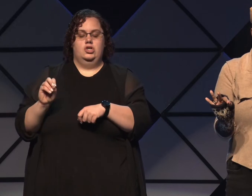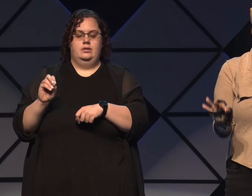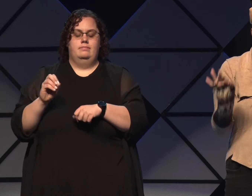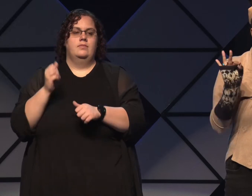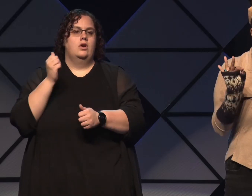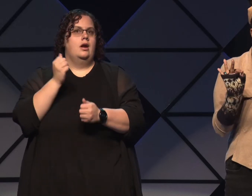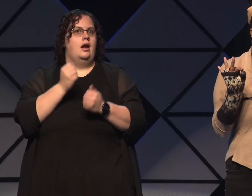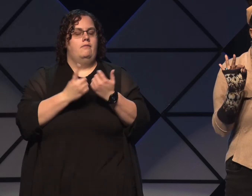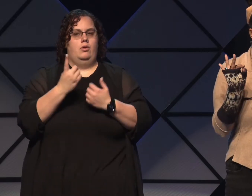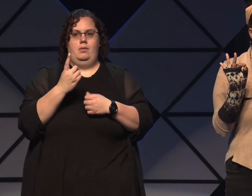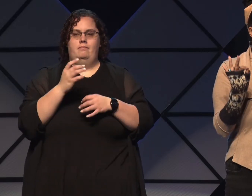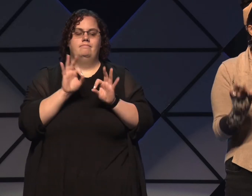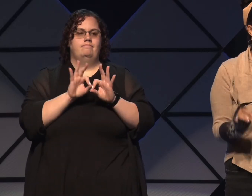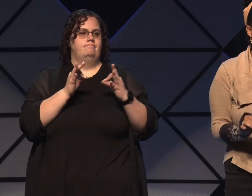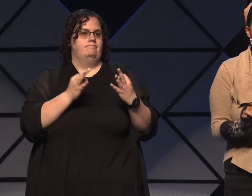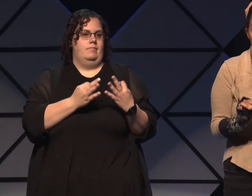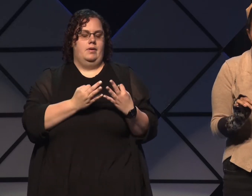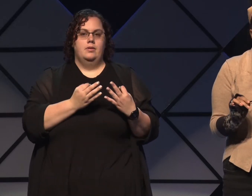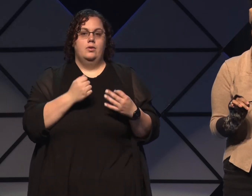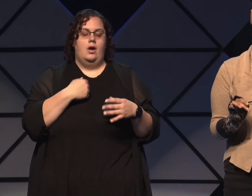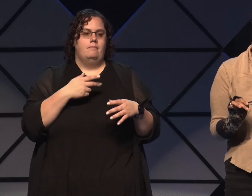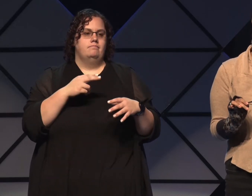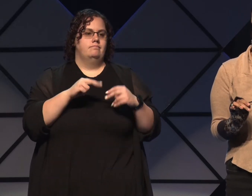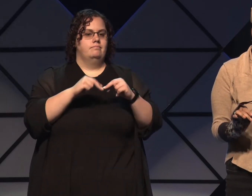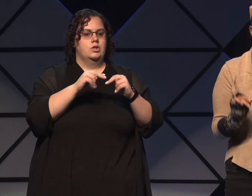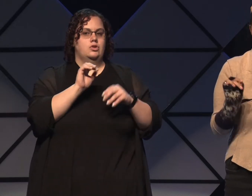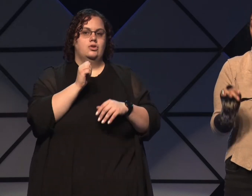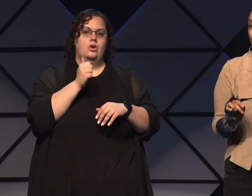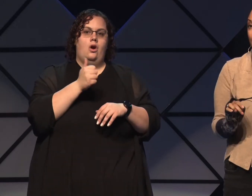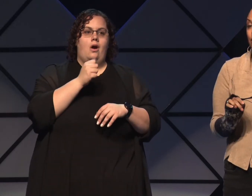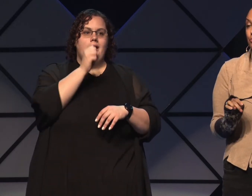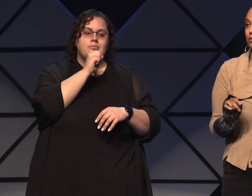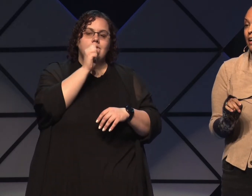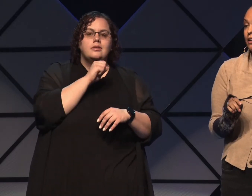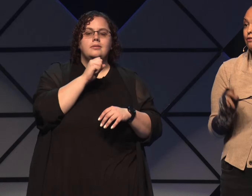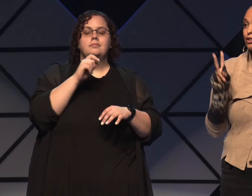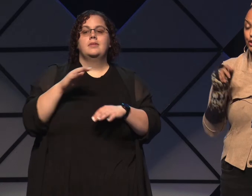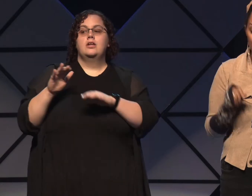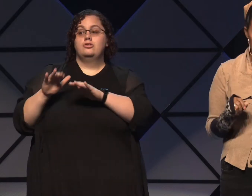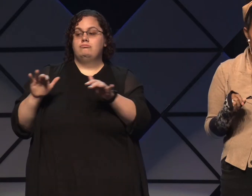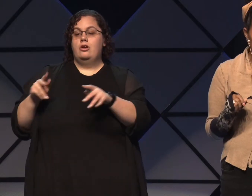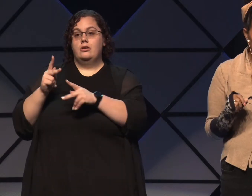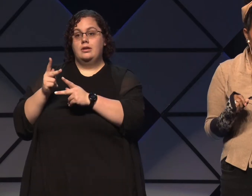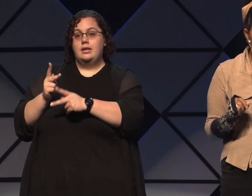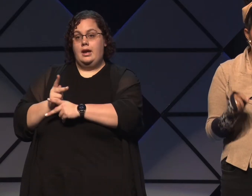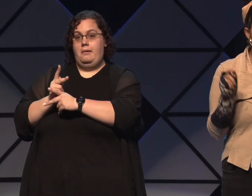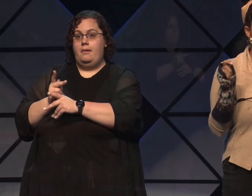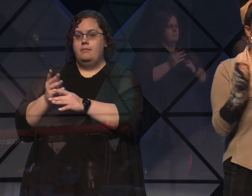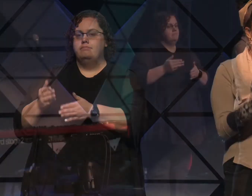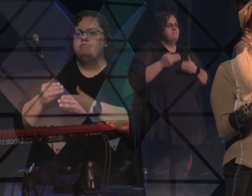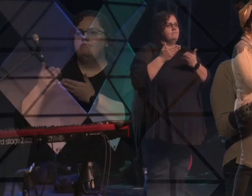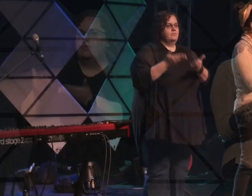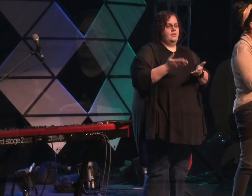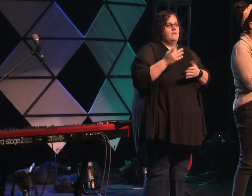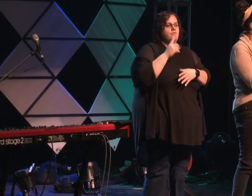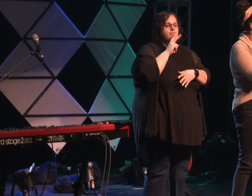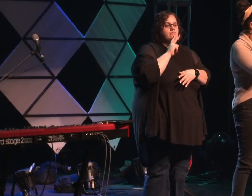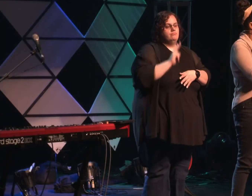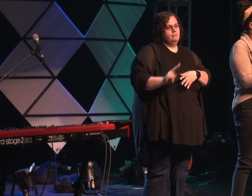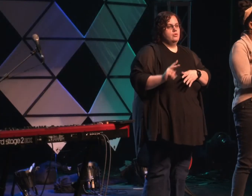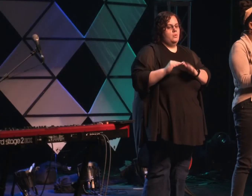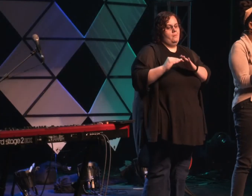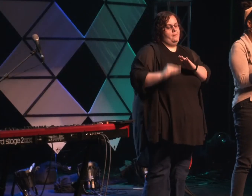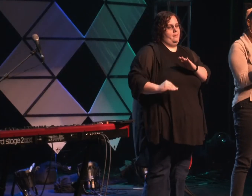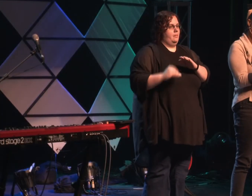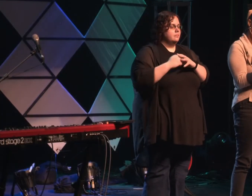family. We will have a build your own ice cream sundaes, and childcare is provided for 2 and under. So you can RSVP